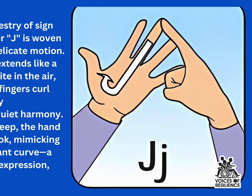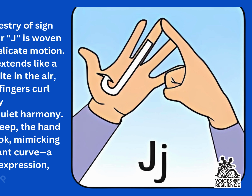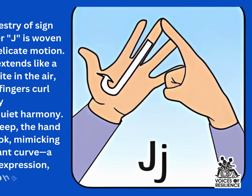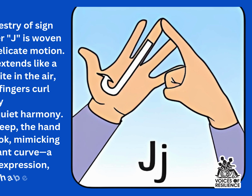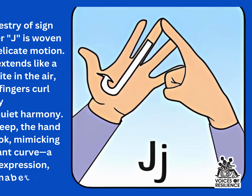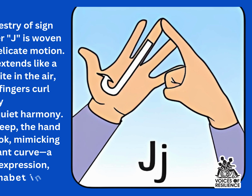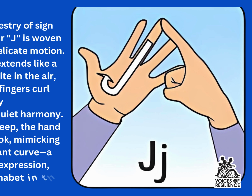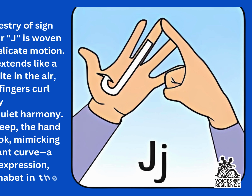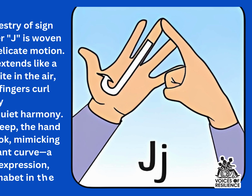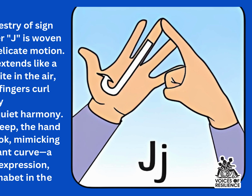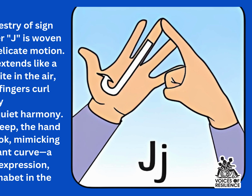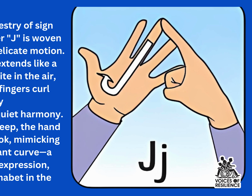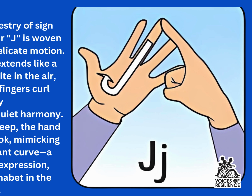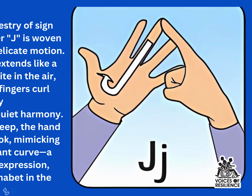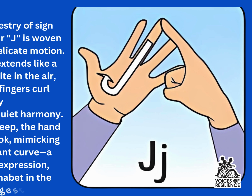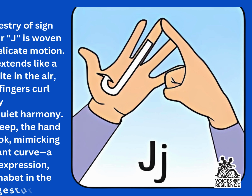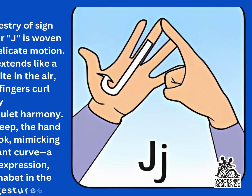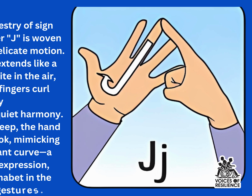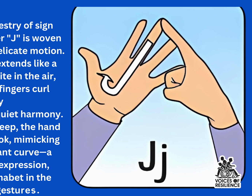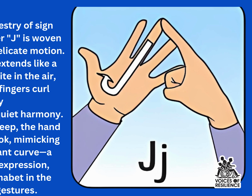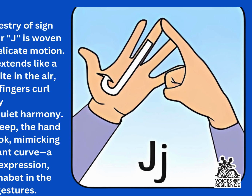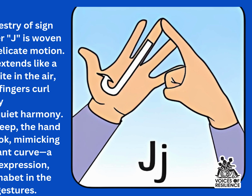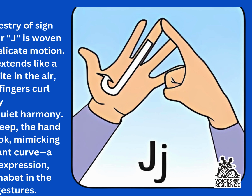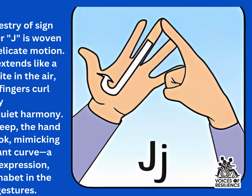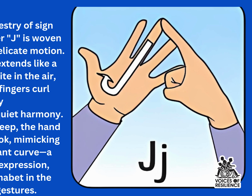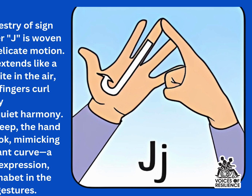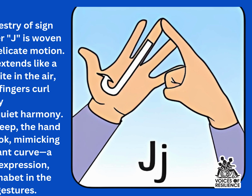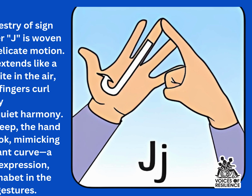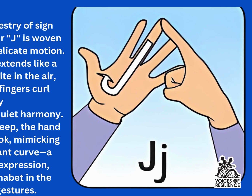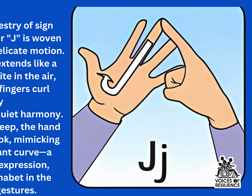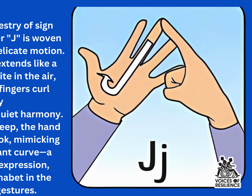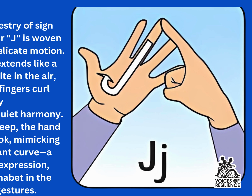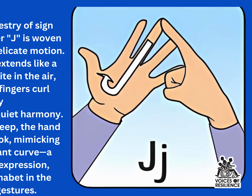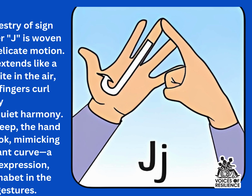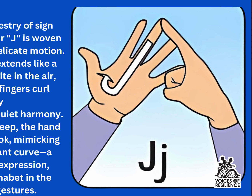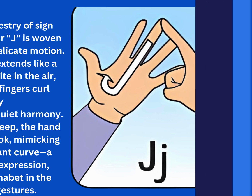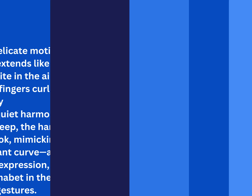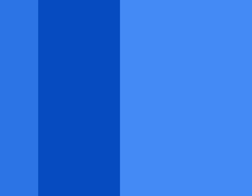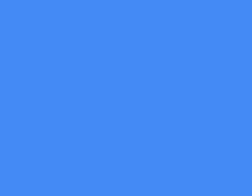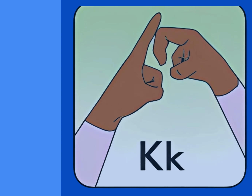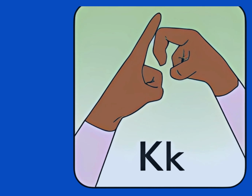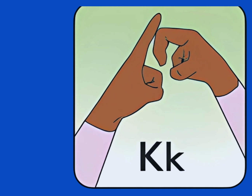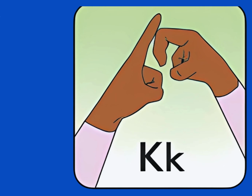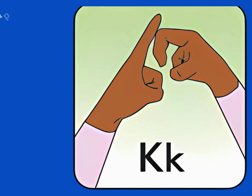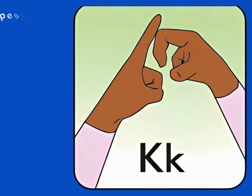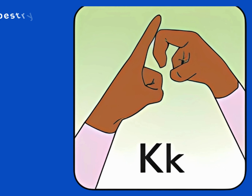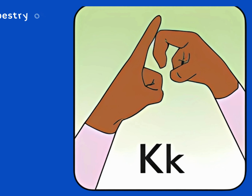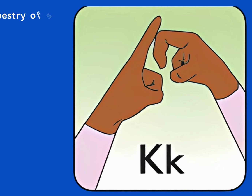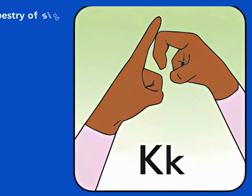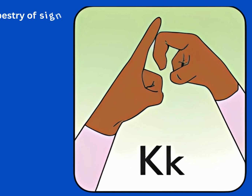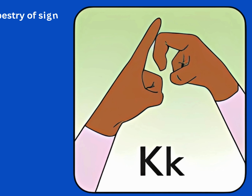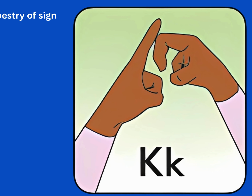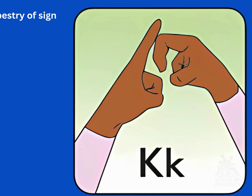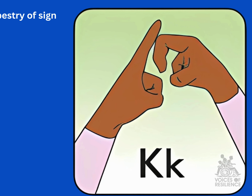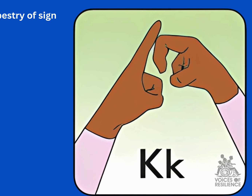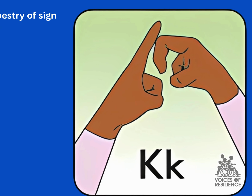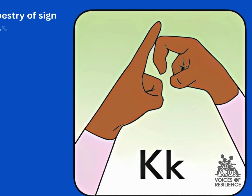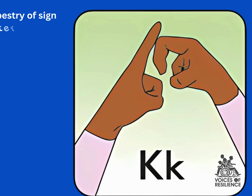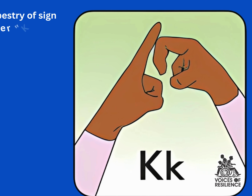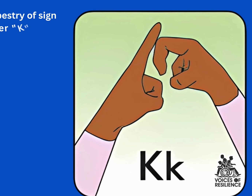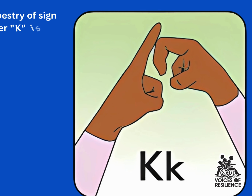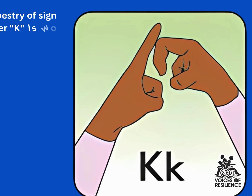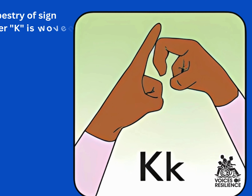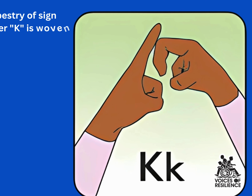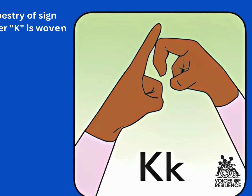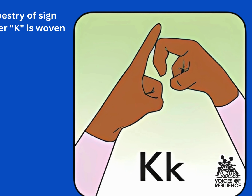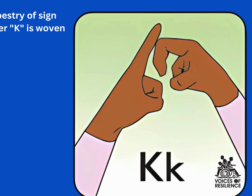silent stroke of expression, painting the alphabet in the language of gestures. In the lyrical tapestry of sign language, the